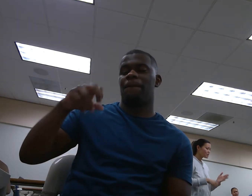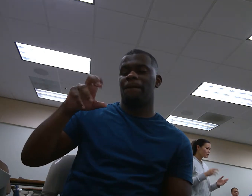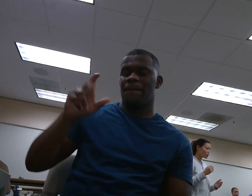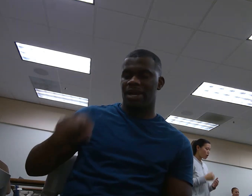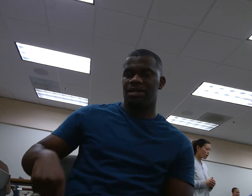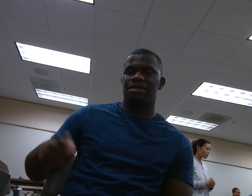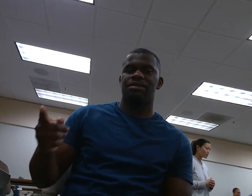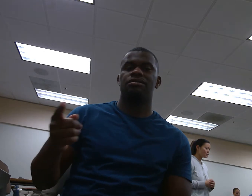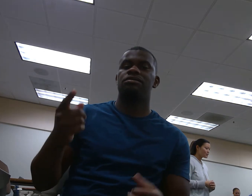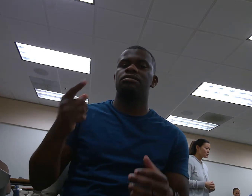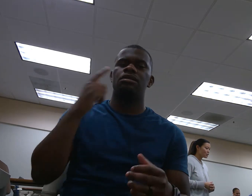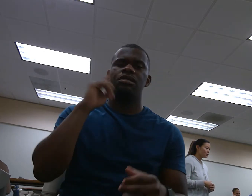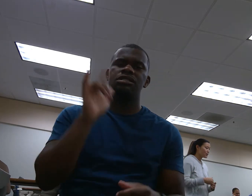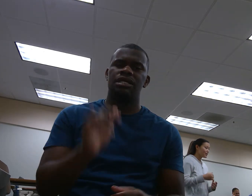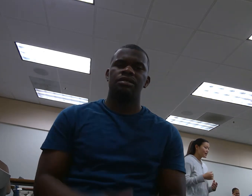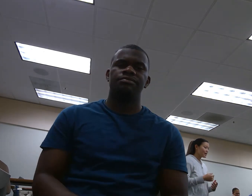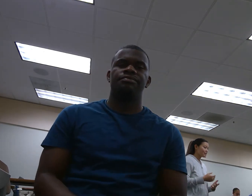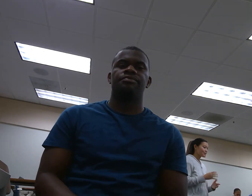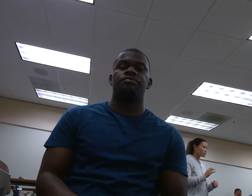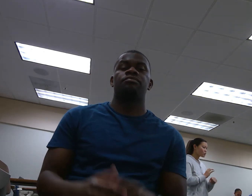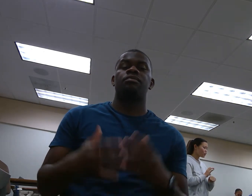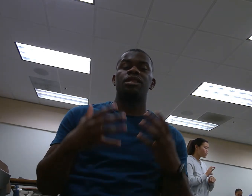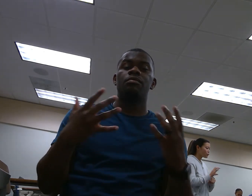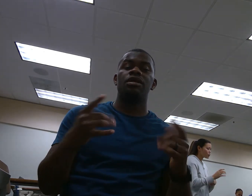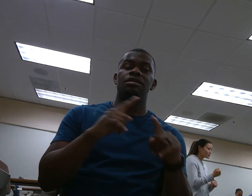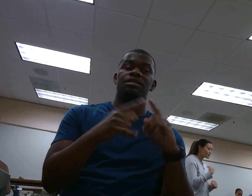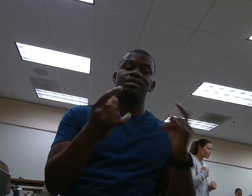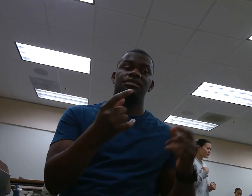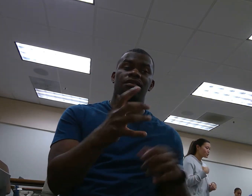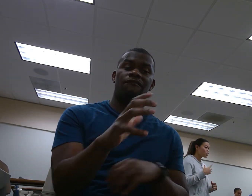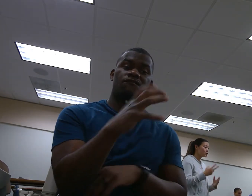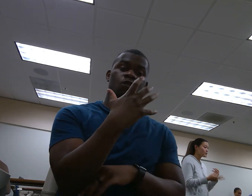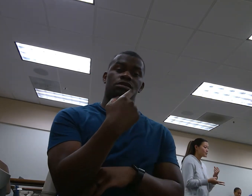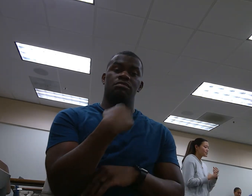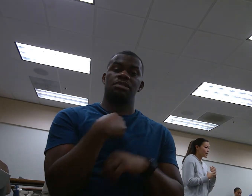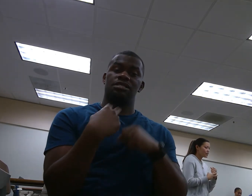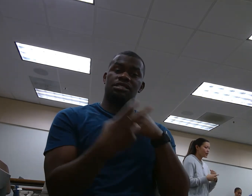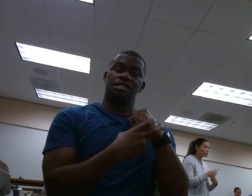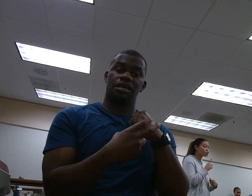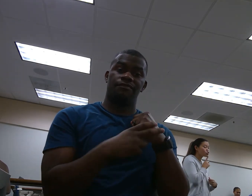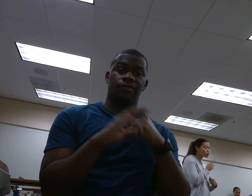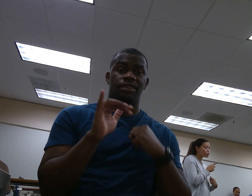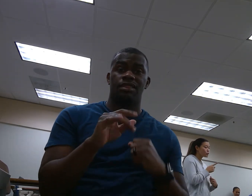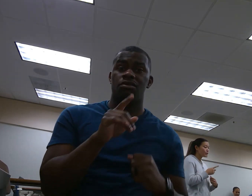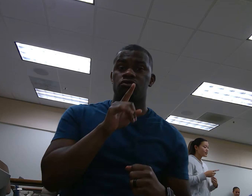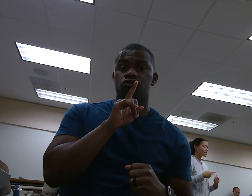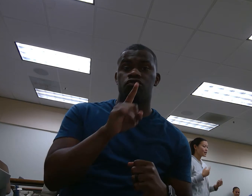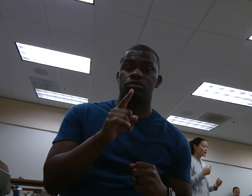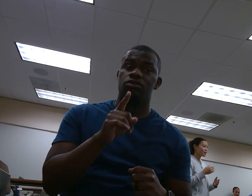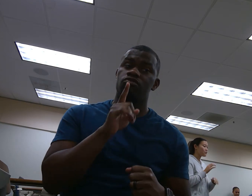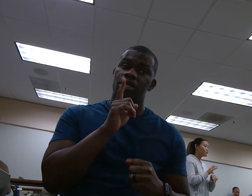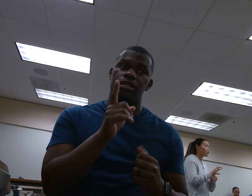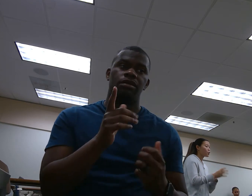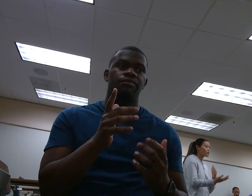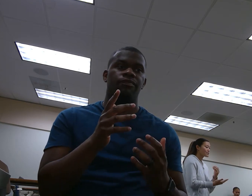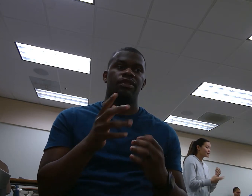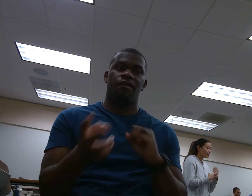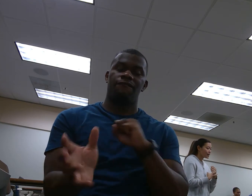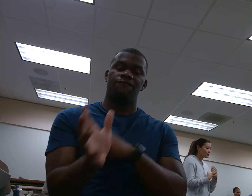it's forcing me to save. And that's true. It is kind of a forced saving that's happening here. But in